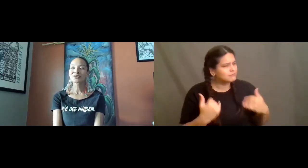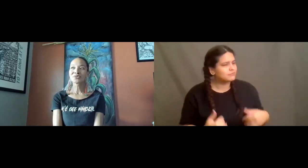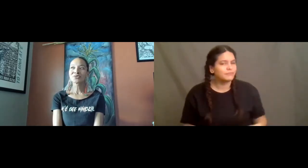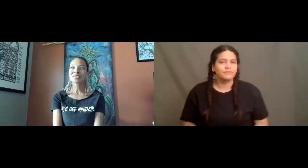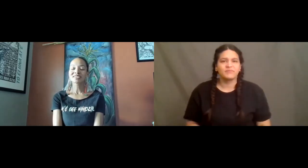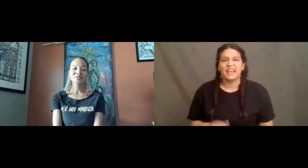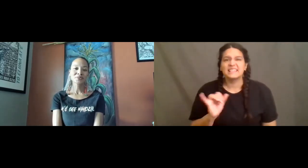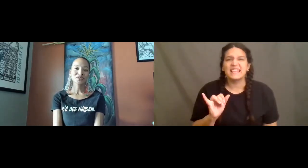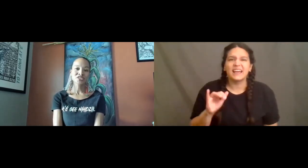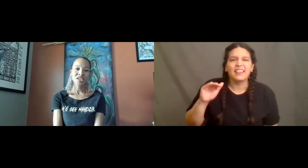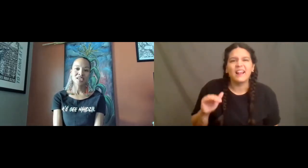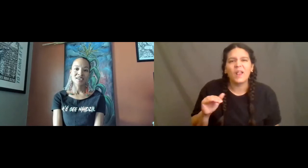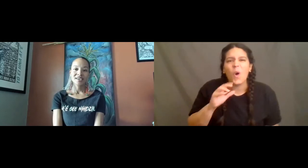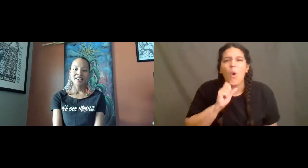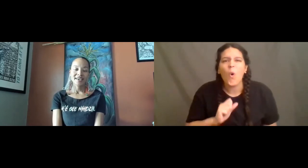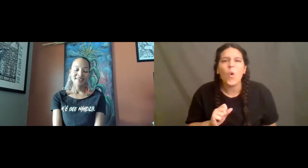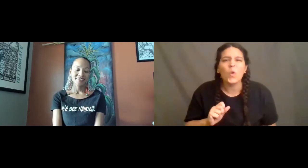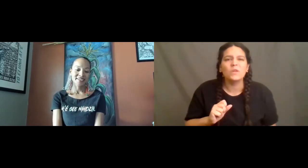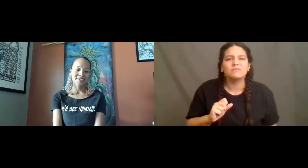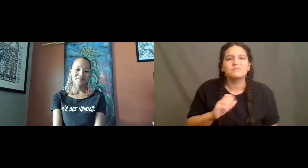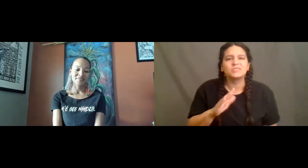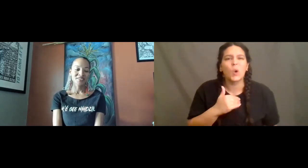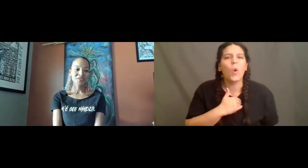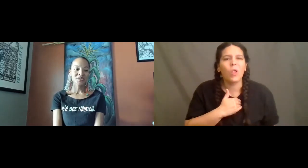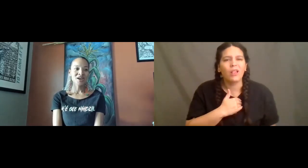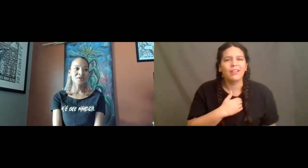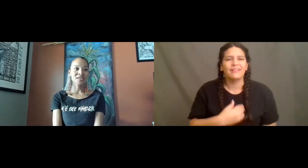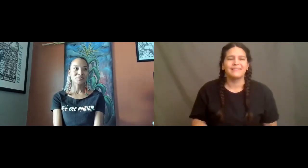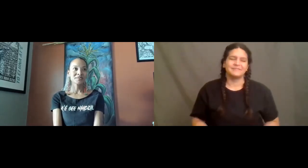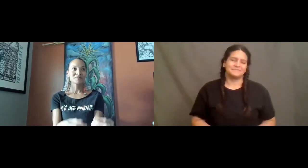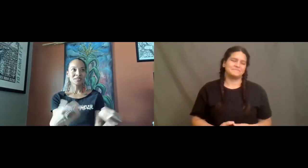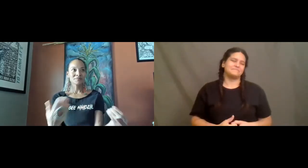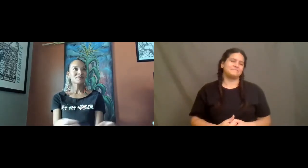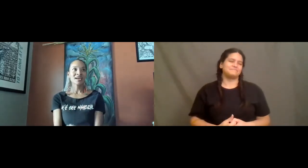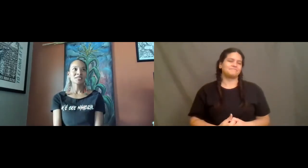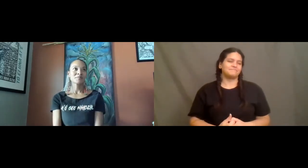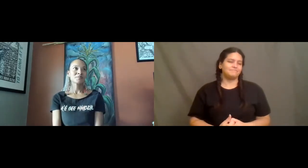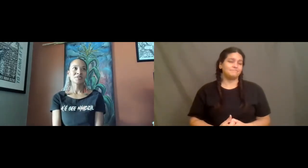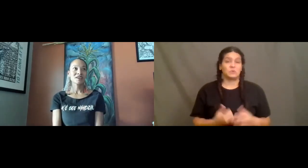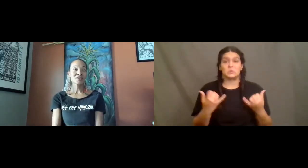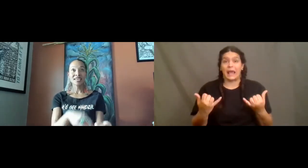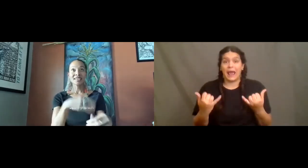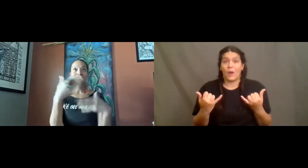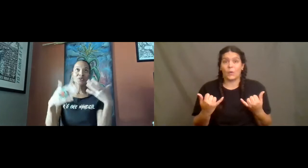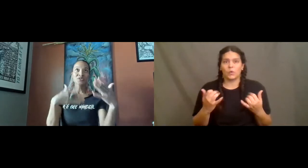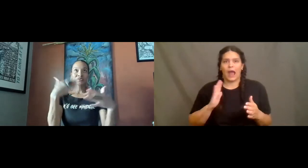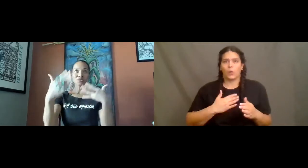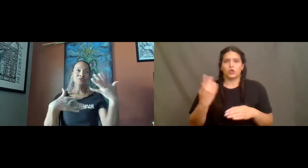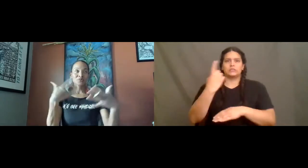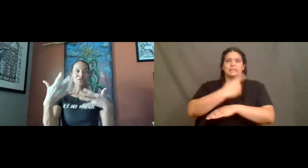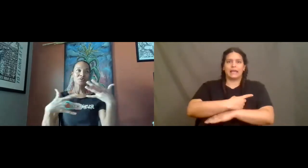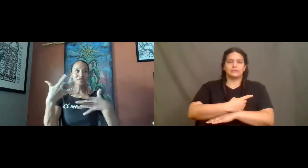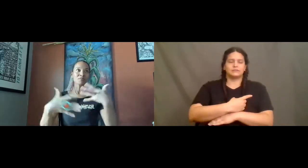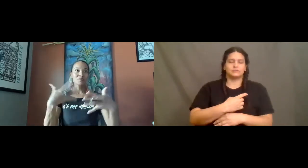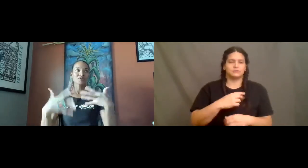old soul. He's like a little Che. And so now, like, our days, of course,